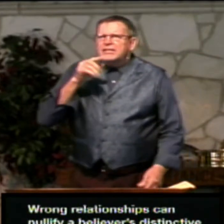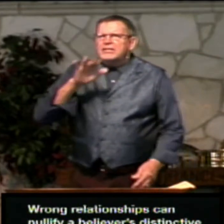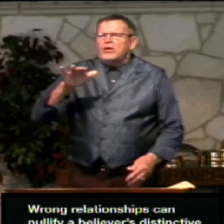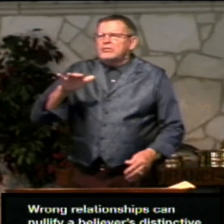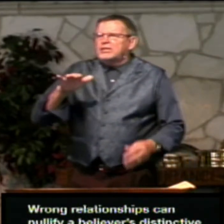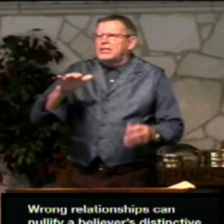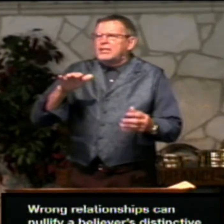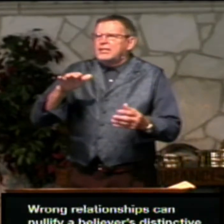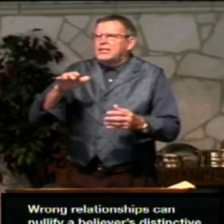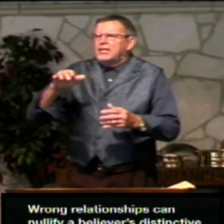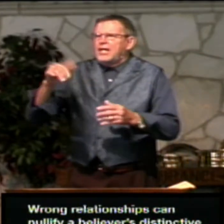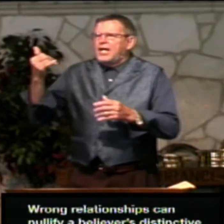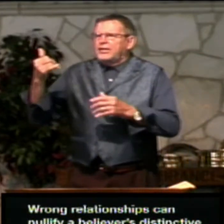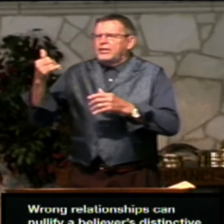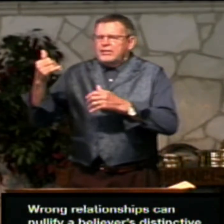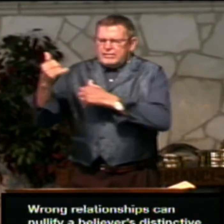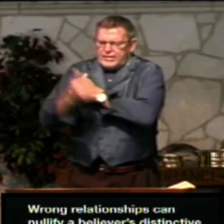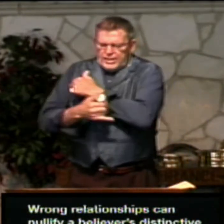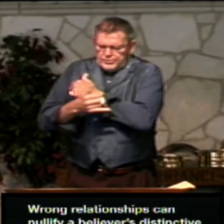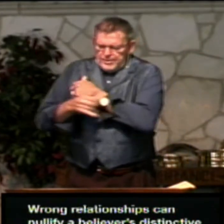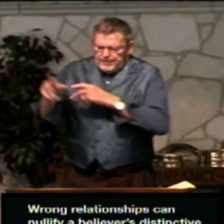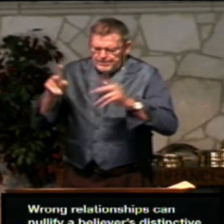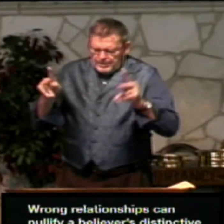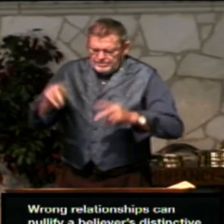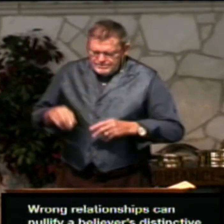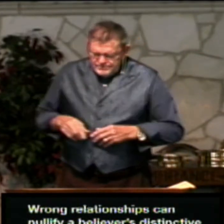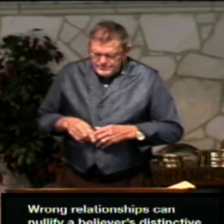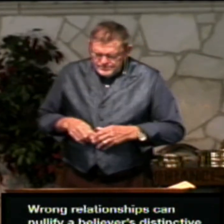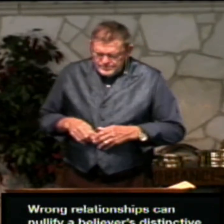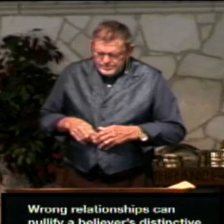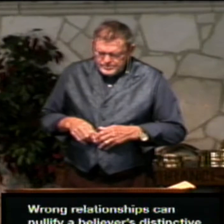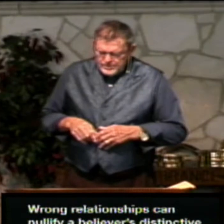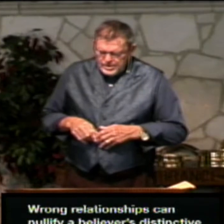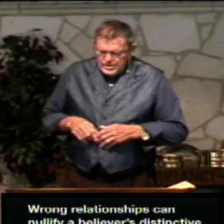it says those other country people